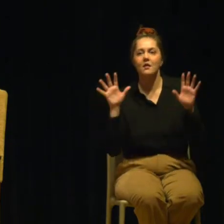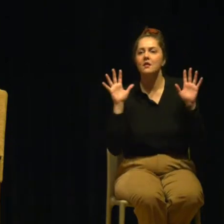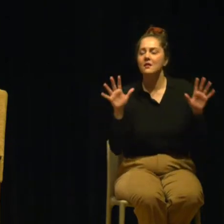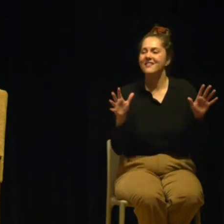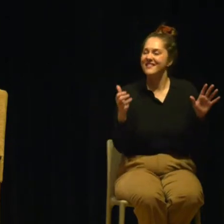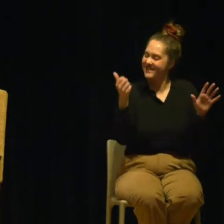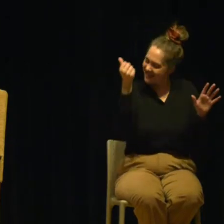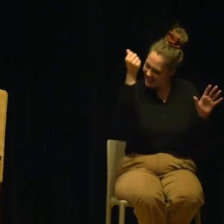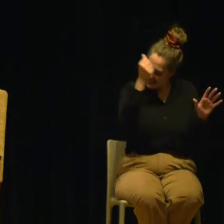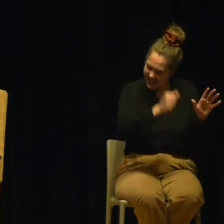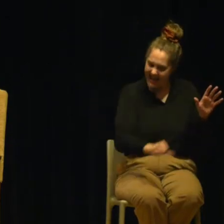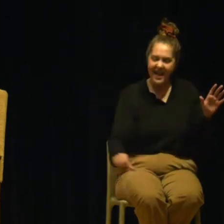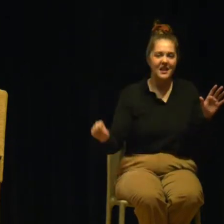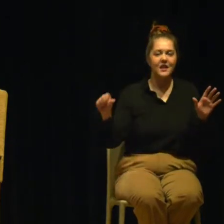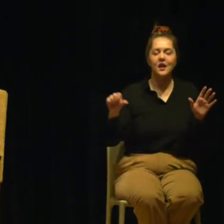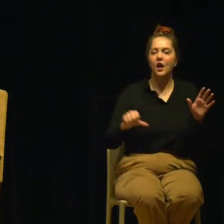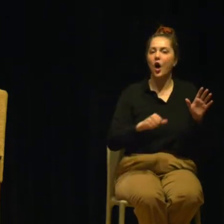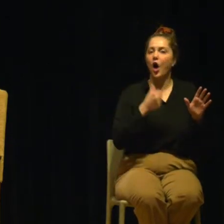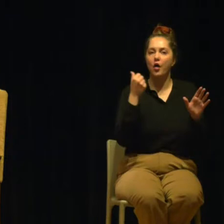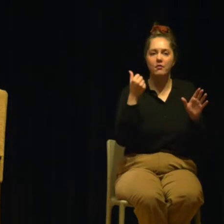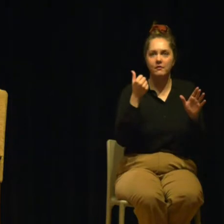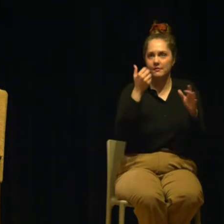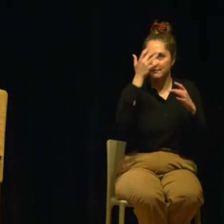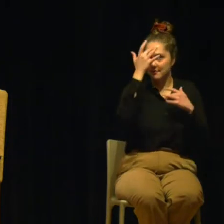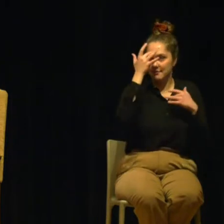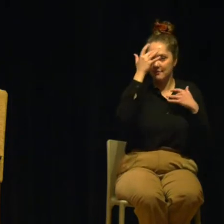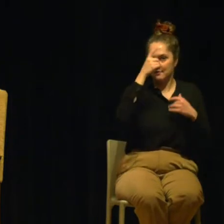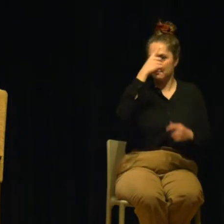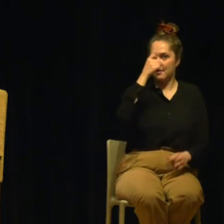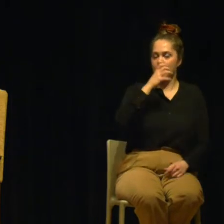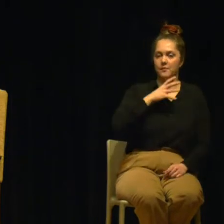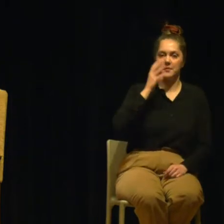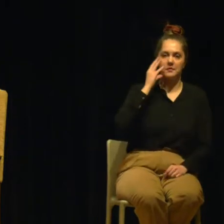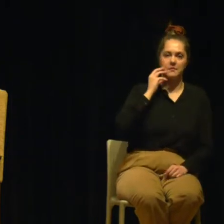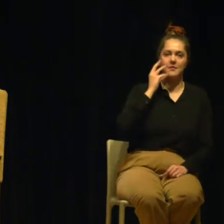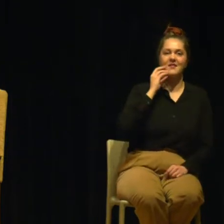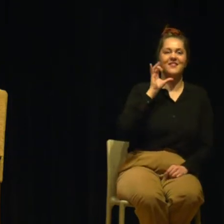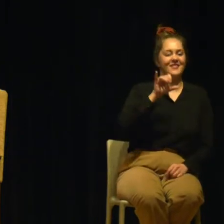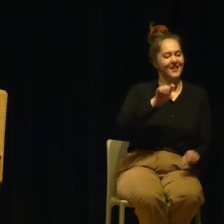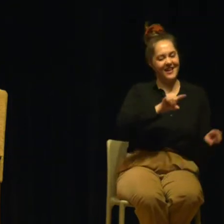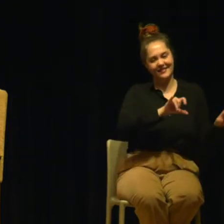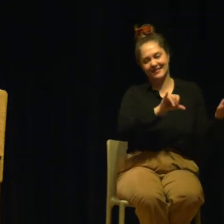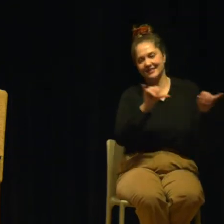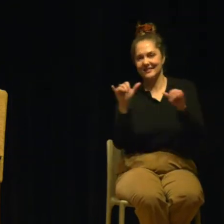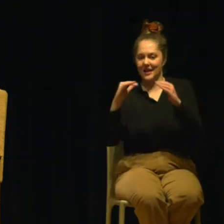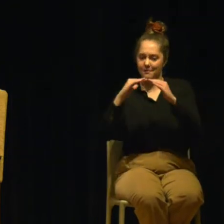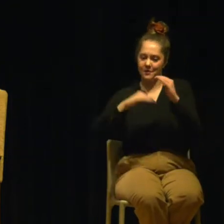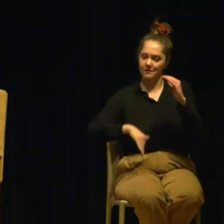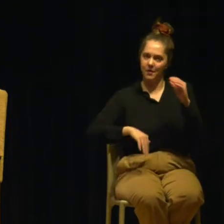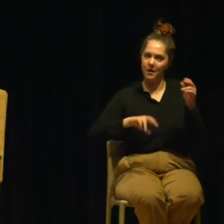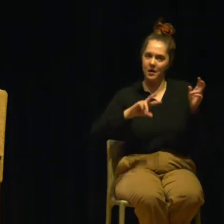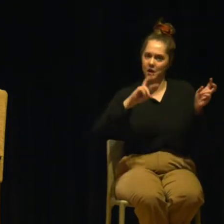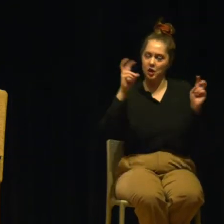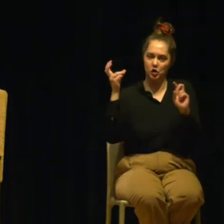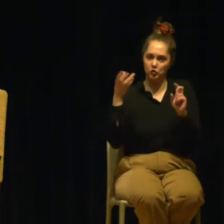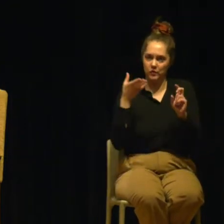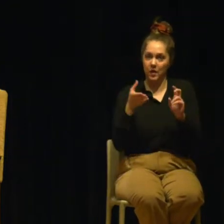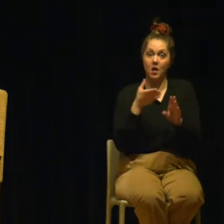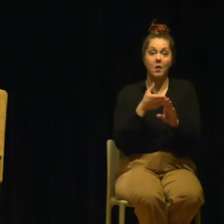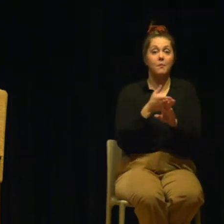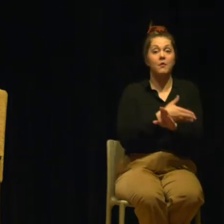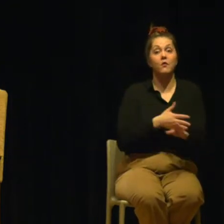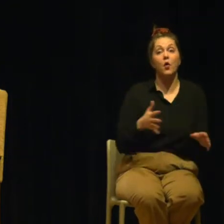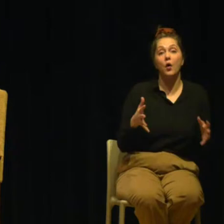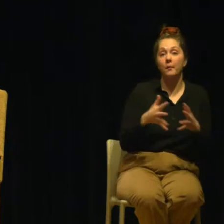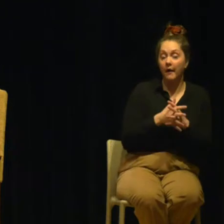any condition that Black women have, and that same disparity issue exists before you get